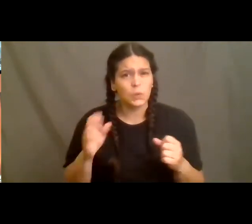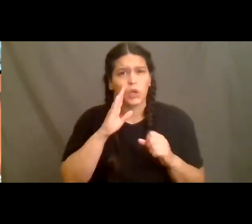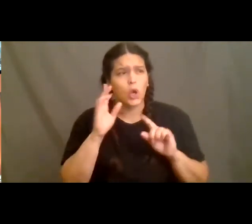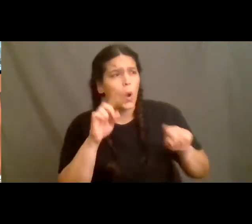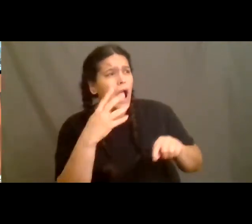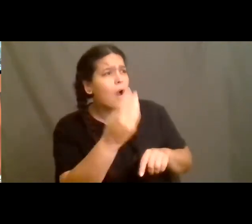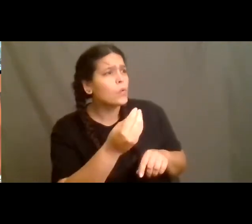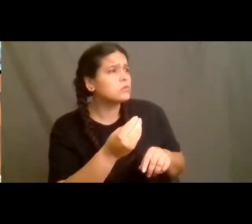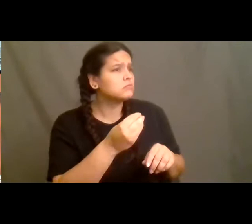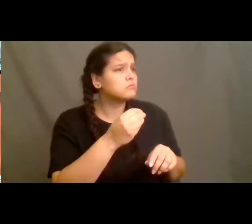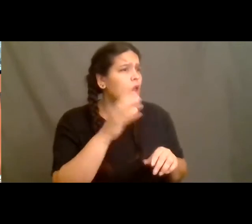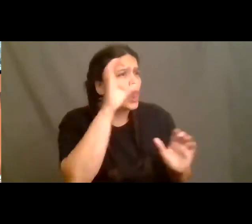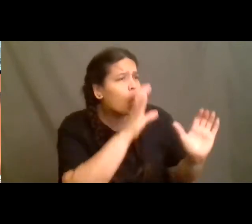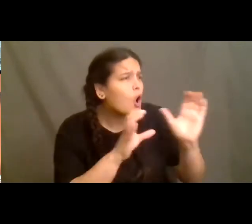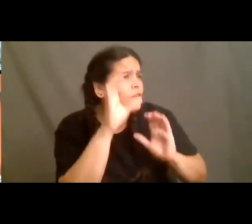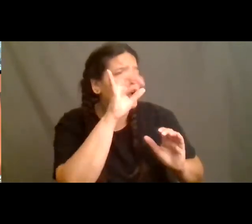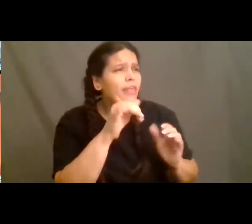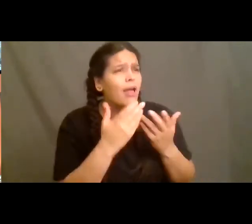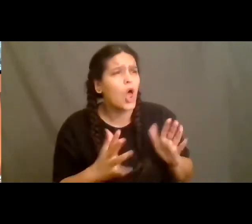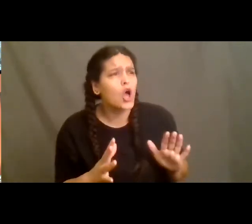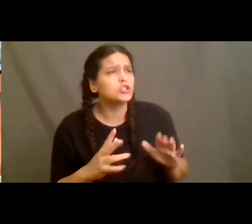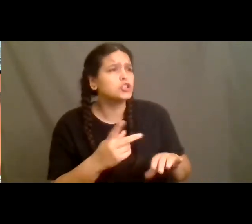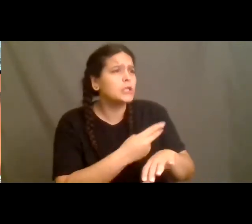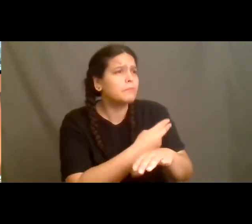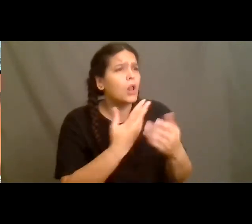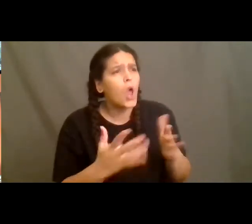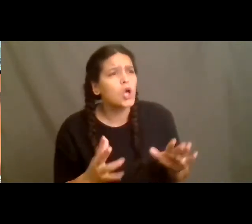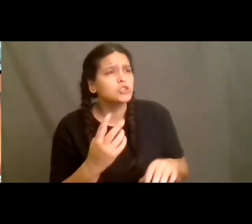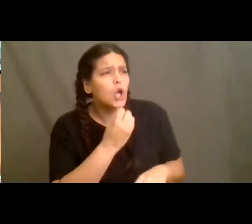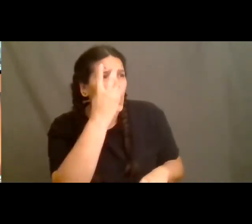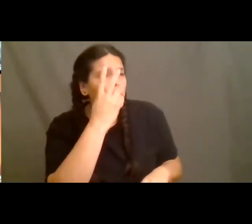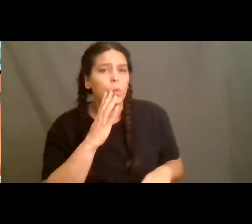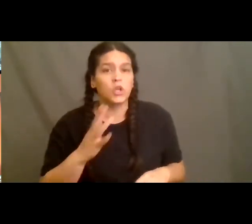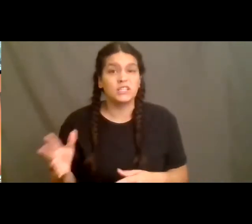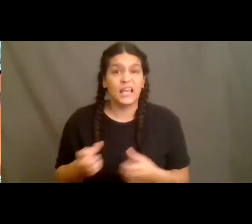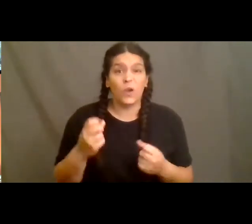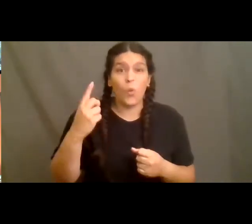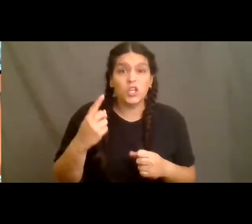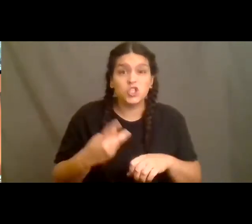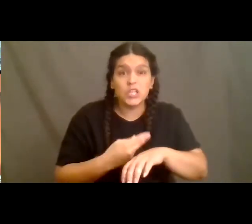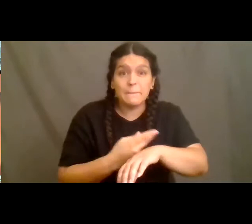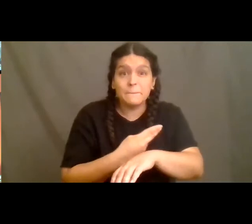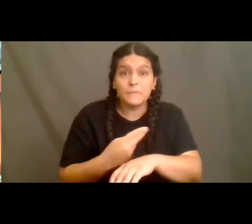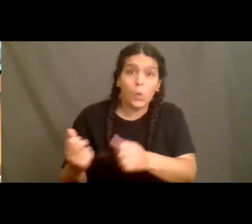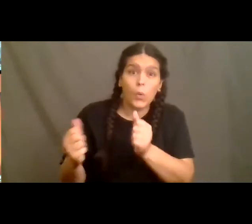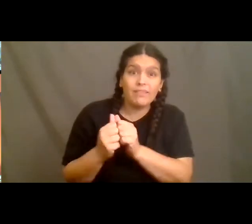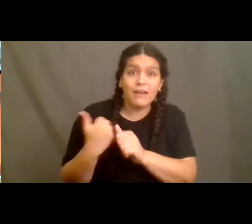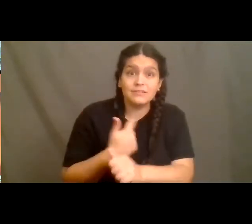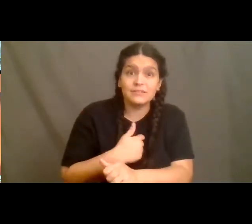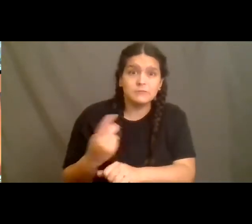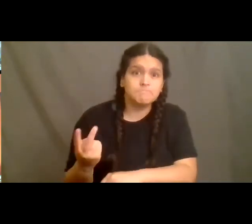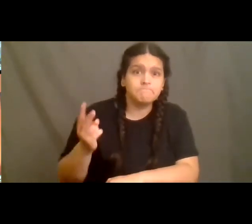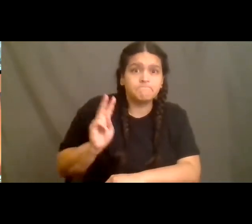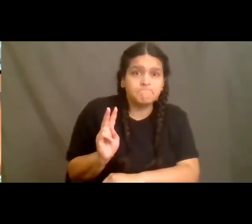look for the sheep and the goat, and we would take a sheep with us. And we took the sheep because, you know, we would